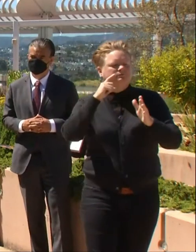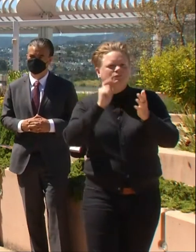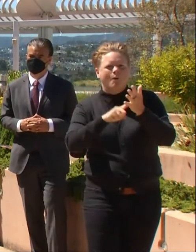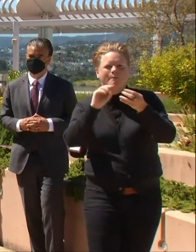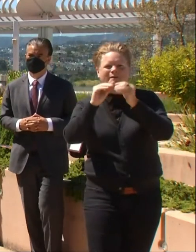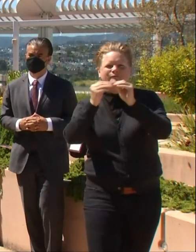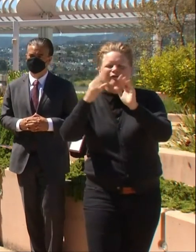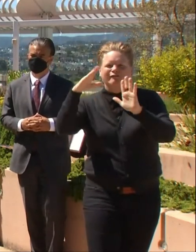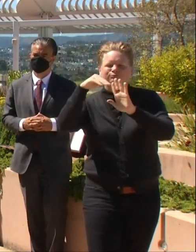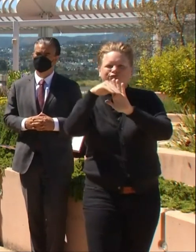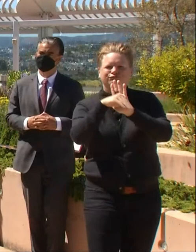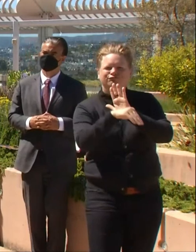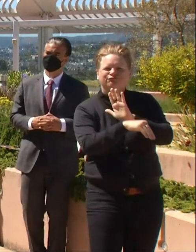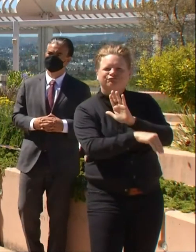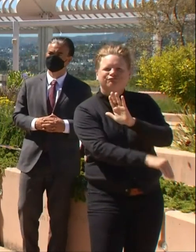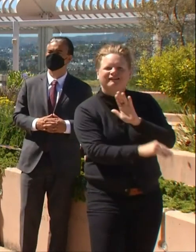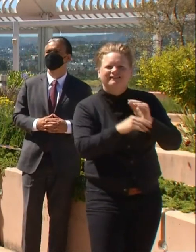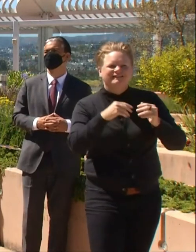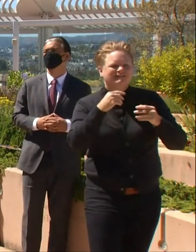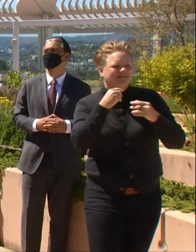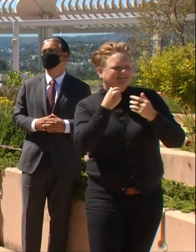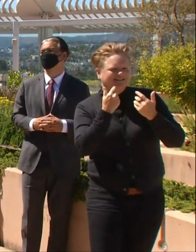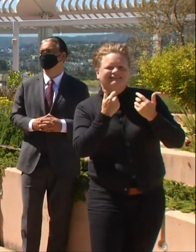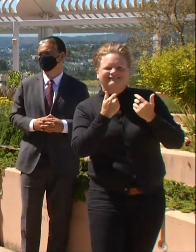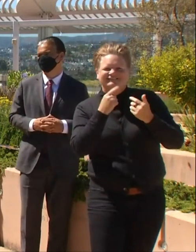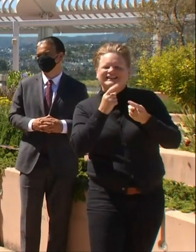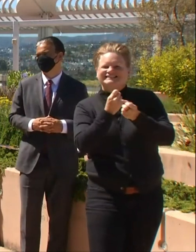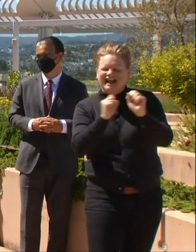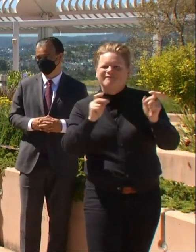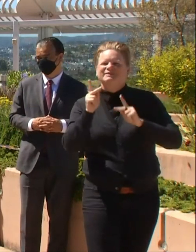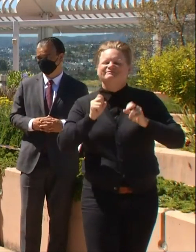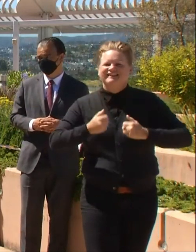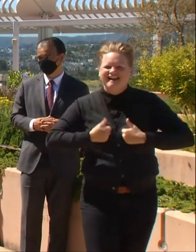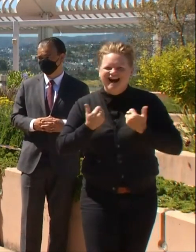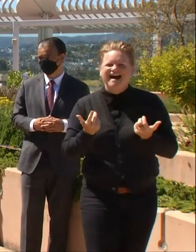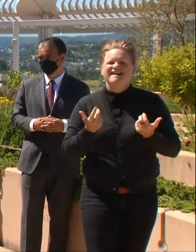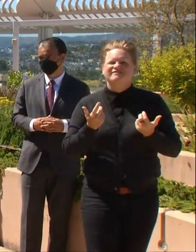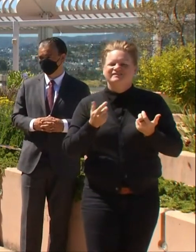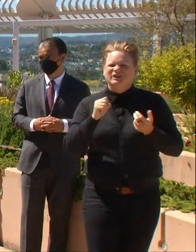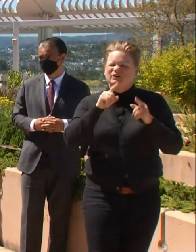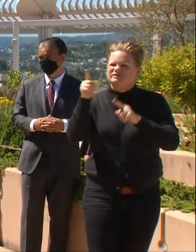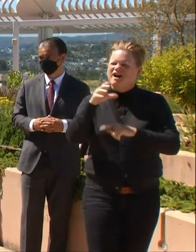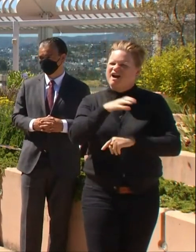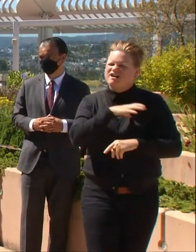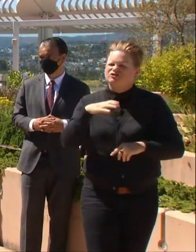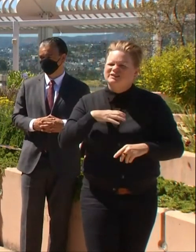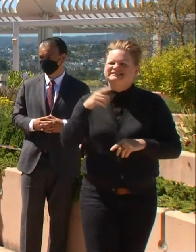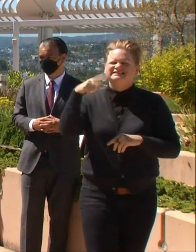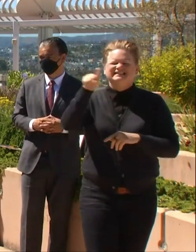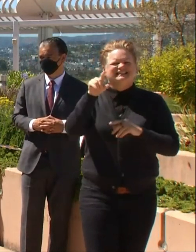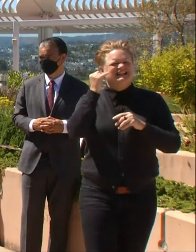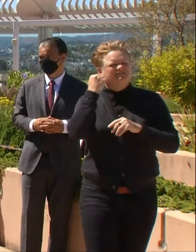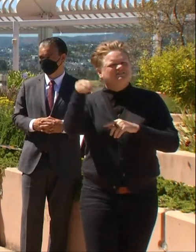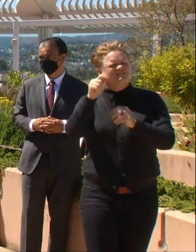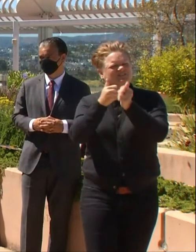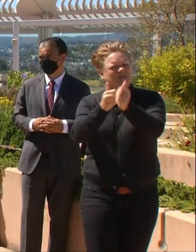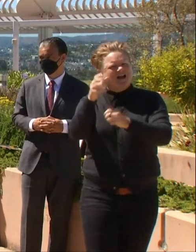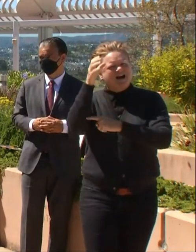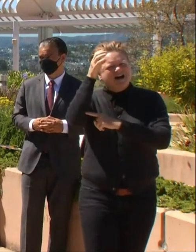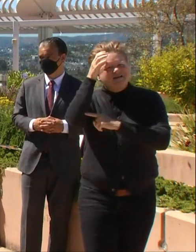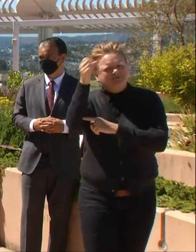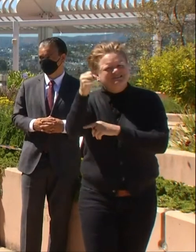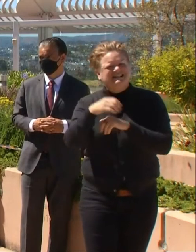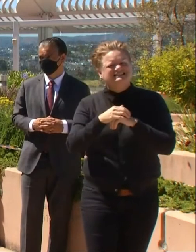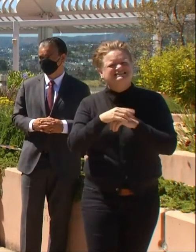act of Congress. Yes, when we had common sense, not just gun safety laws, but common sense legislators in Washington, D.C. that did